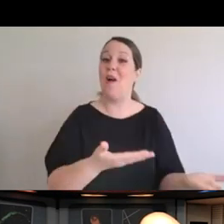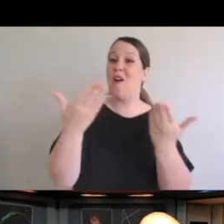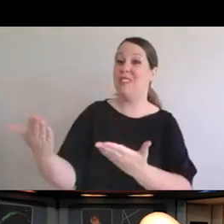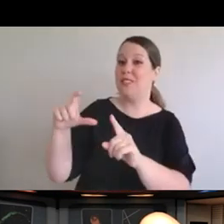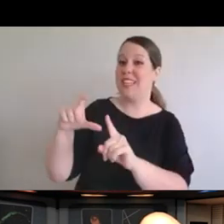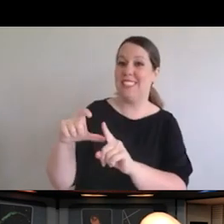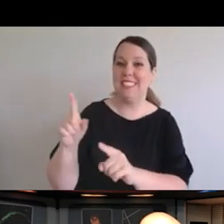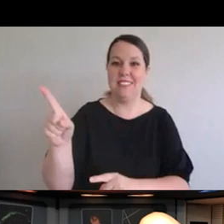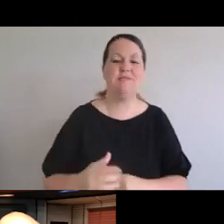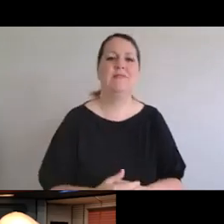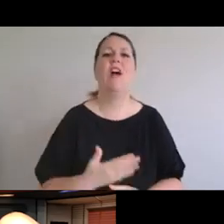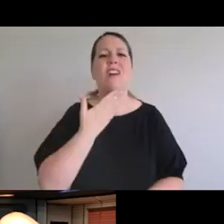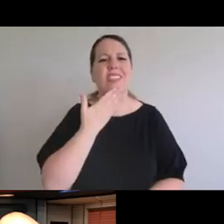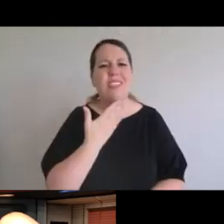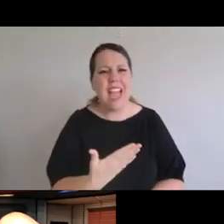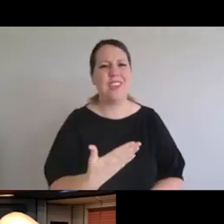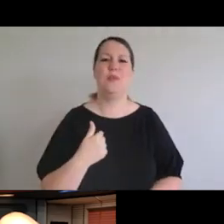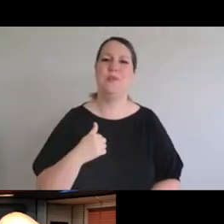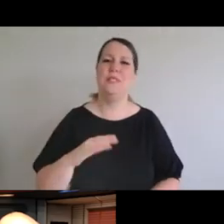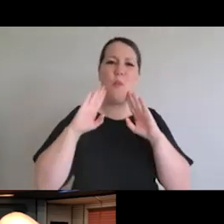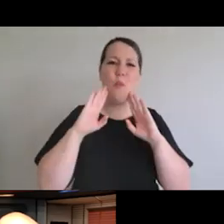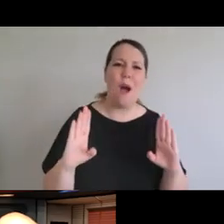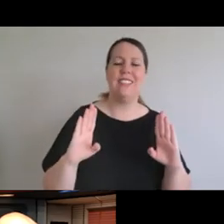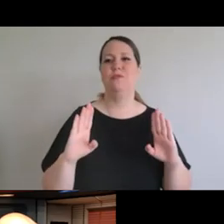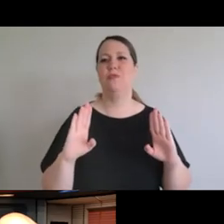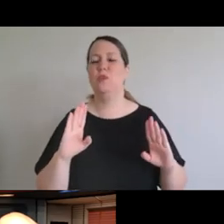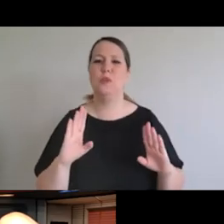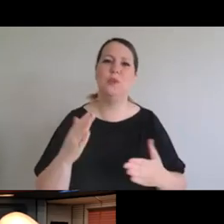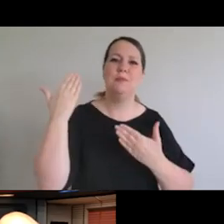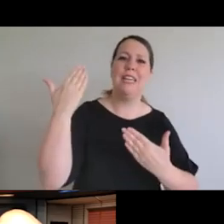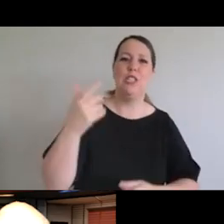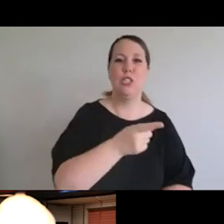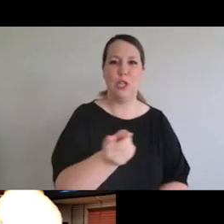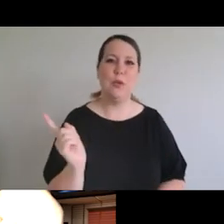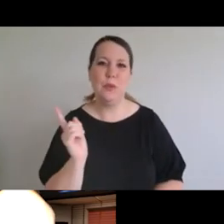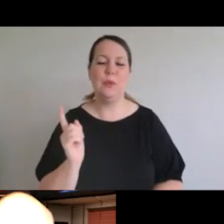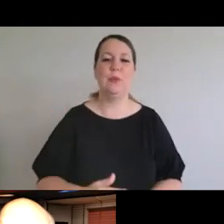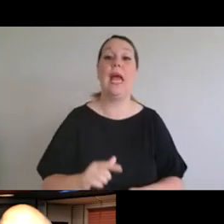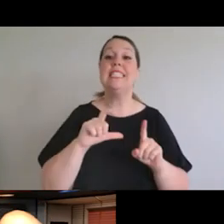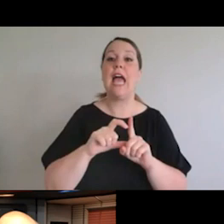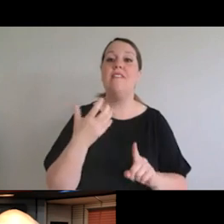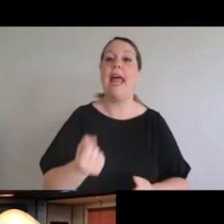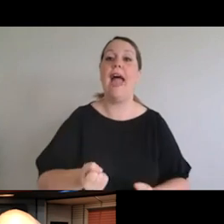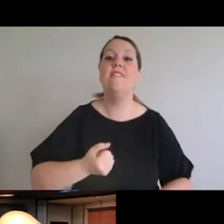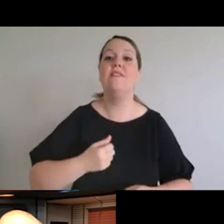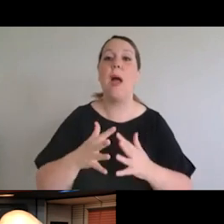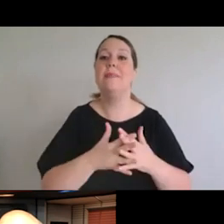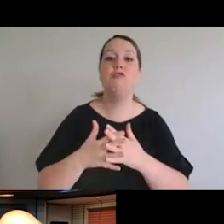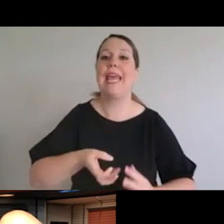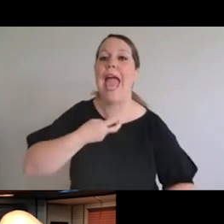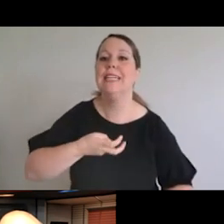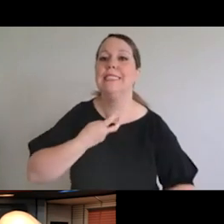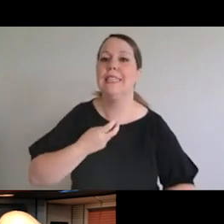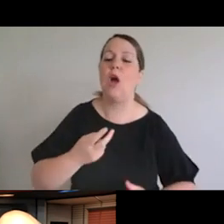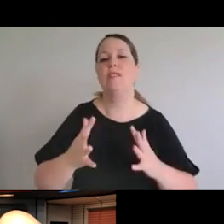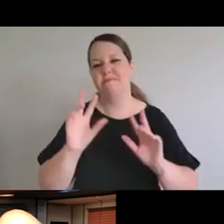very much. It is wonderful to be able to speak to you. I regret that I have to do it, however, from my home in Toronto, Canada, where